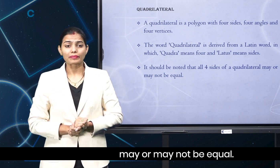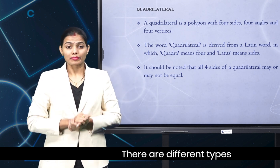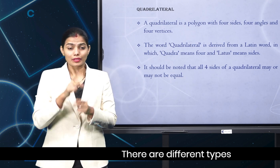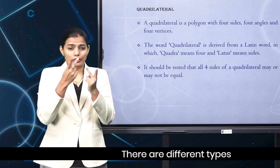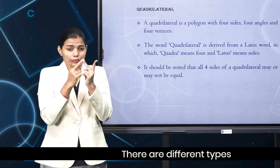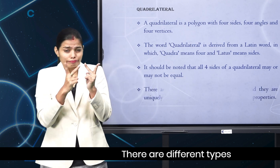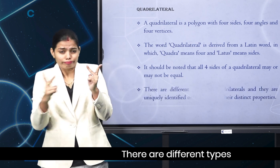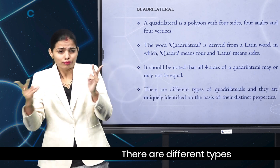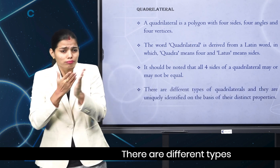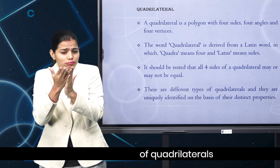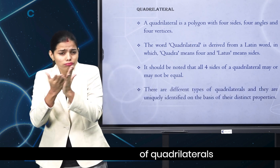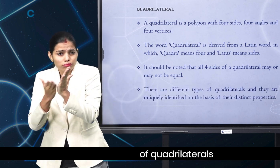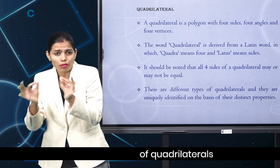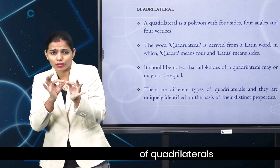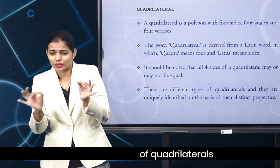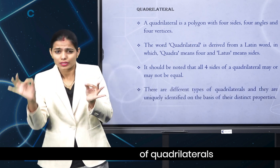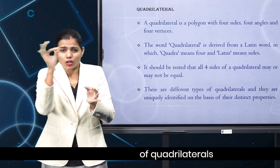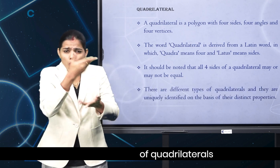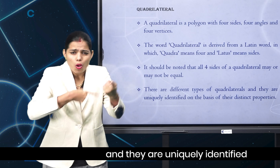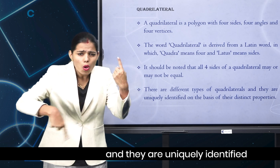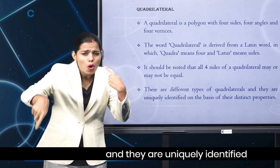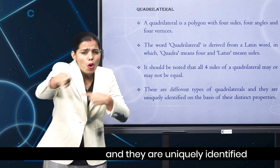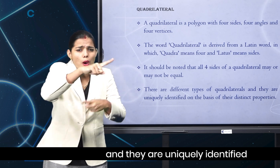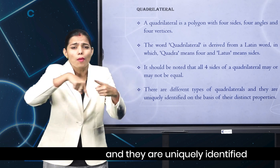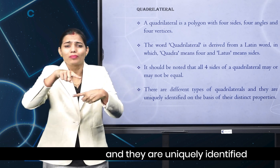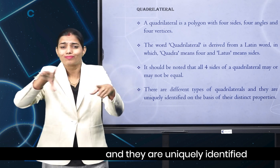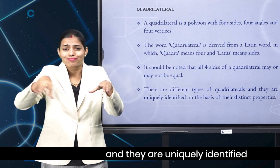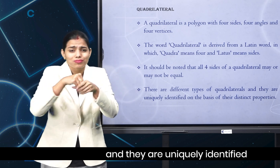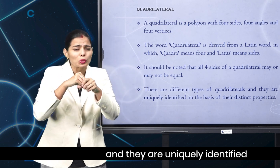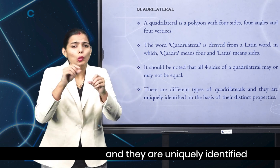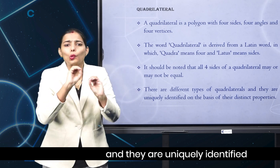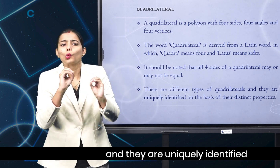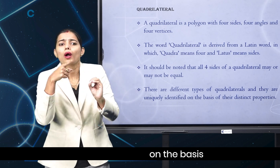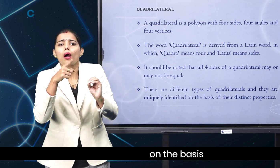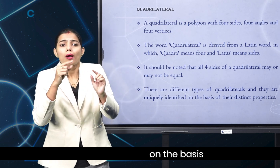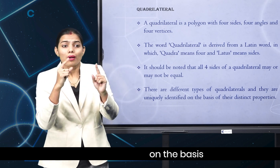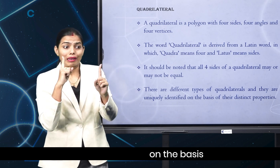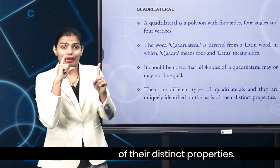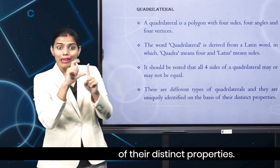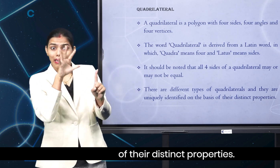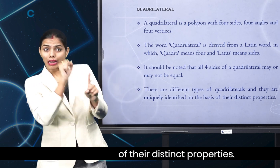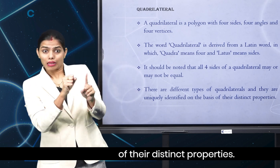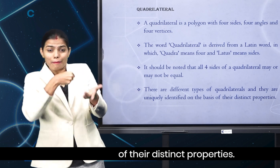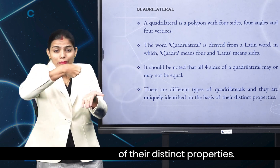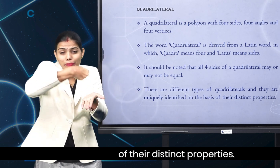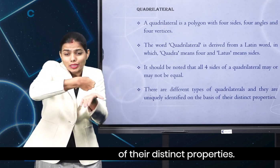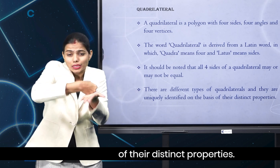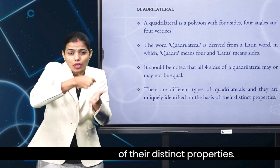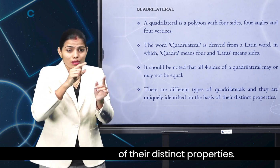There are different types of quadrilaterals and they are uniquely identified on the basis of their distinct properties.